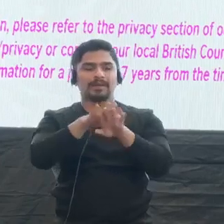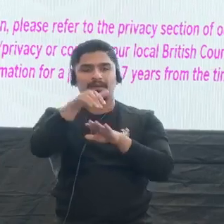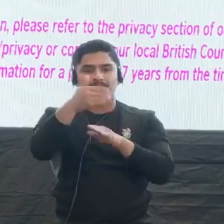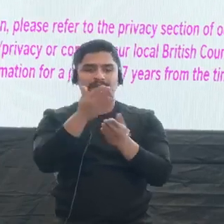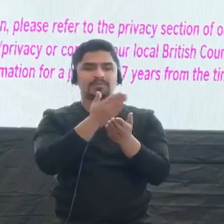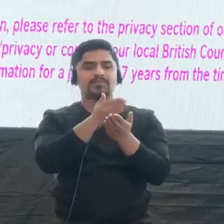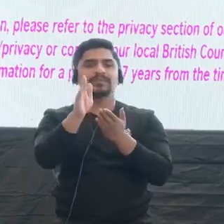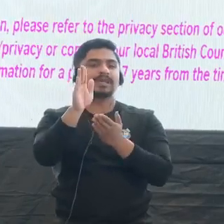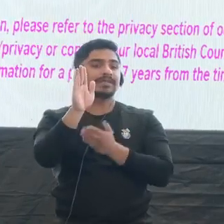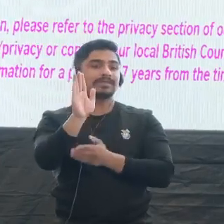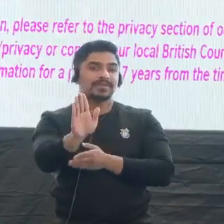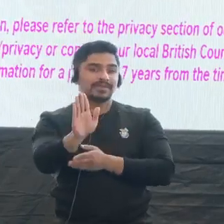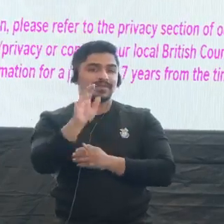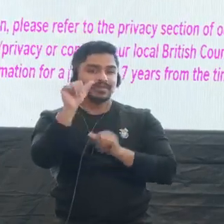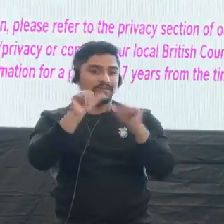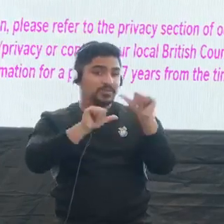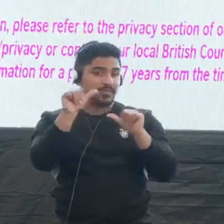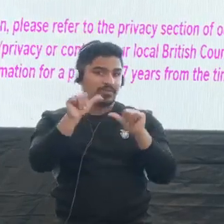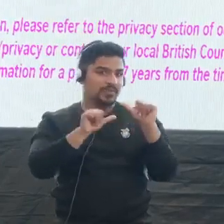who are